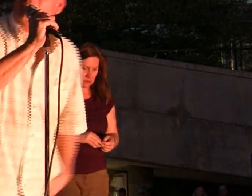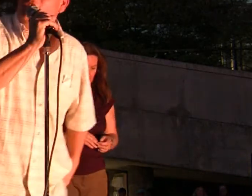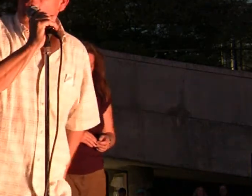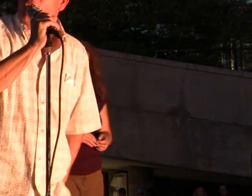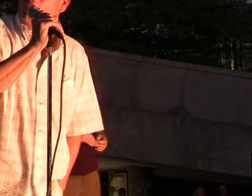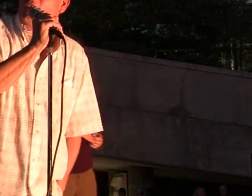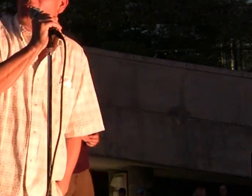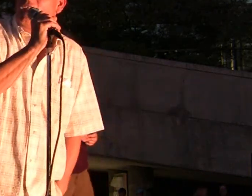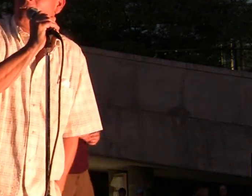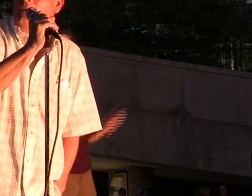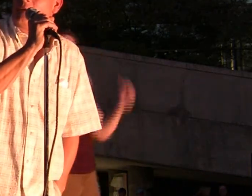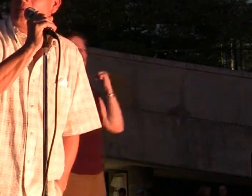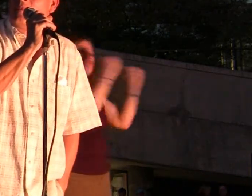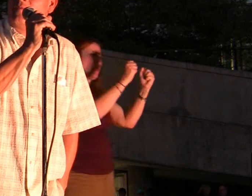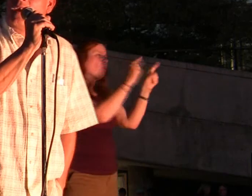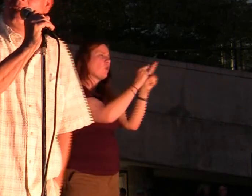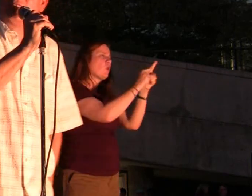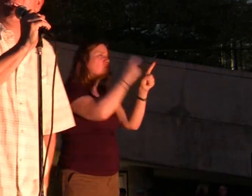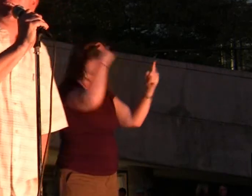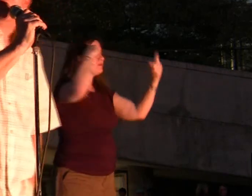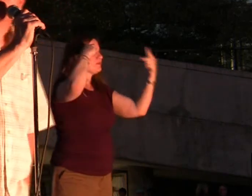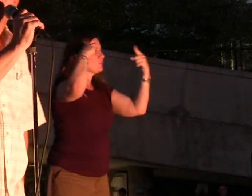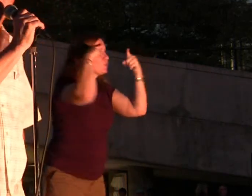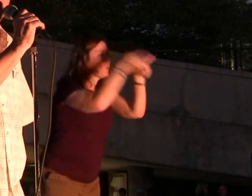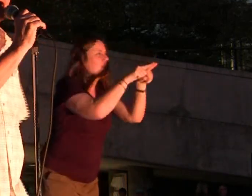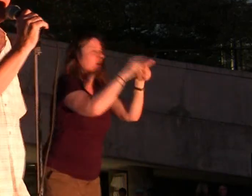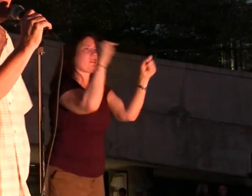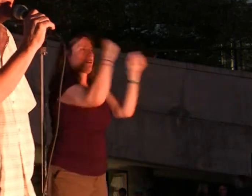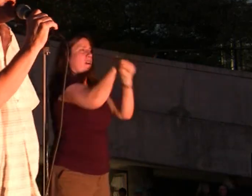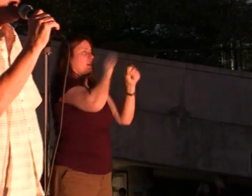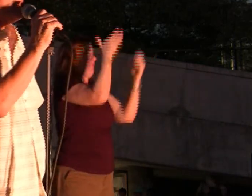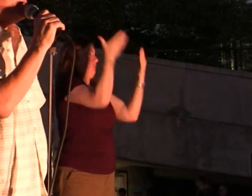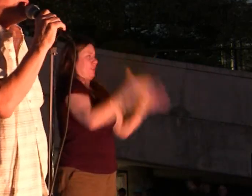Some very strong words, and I agree with them. The fight is not over, but I